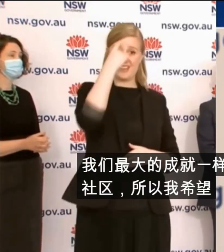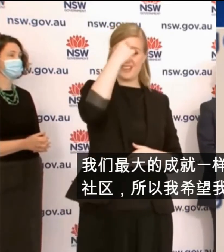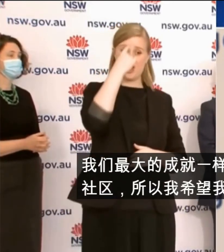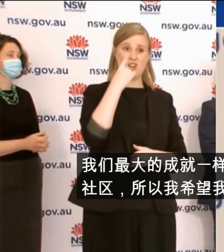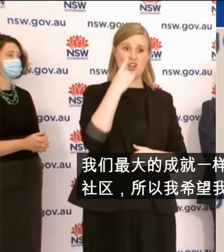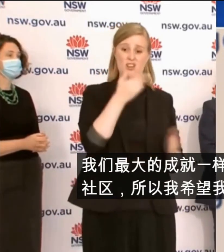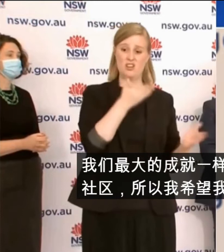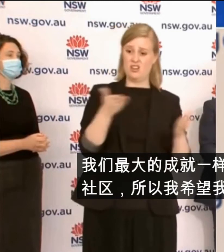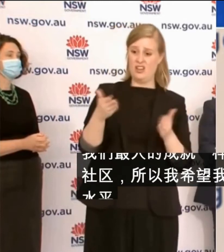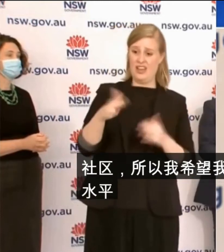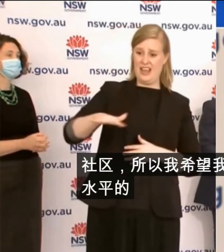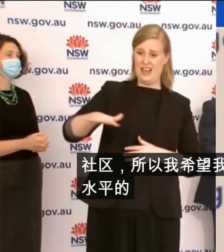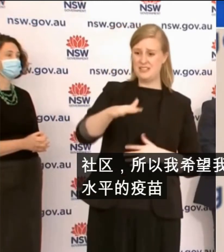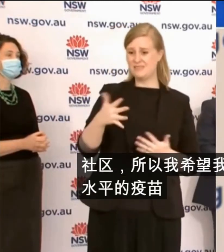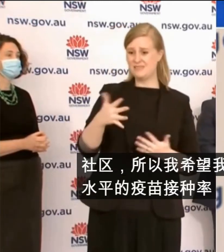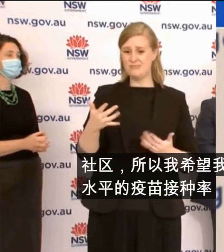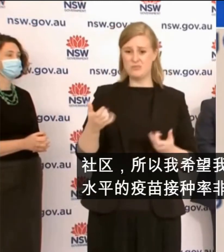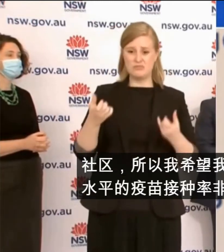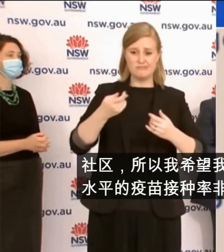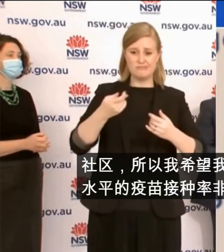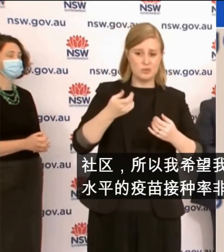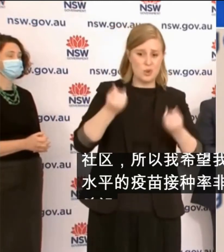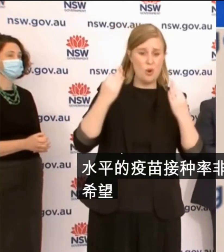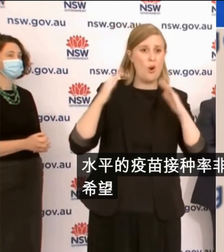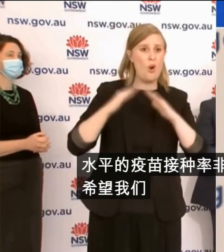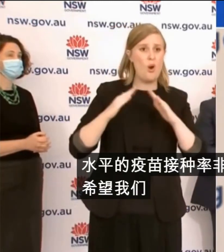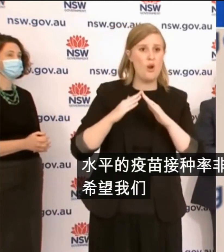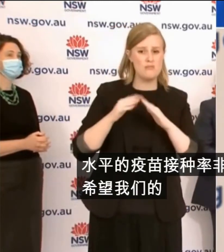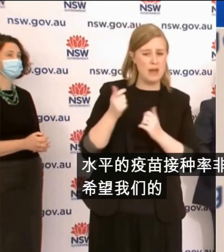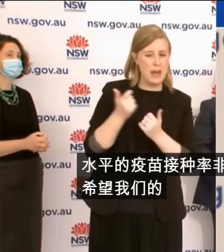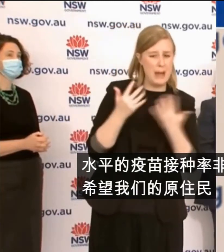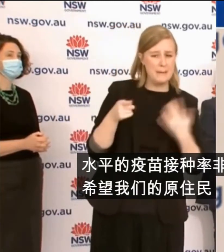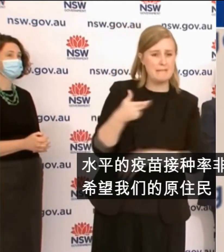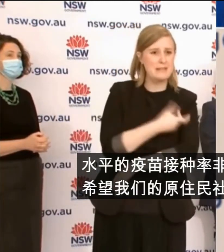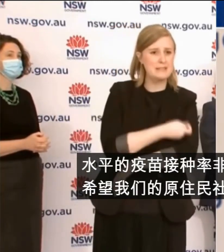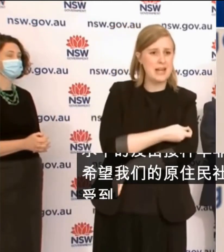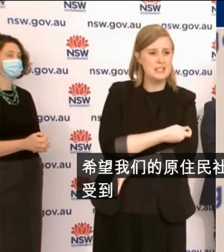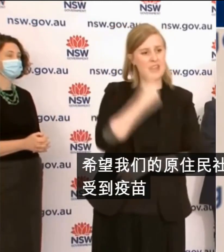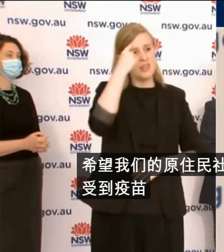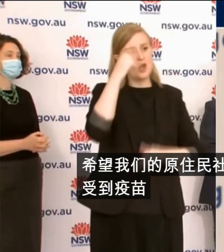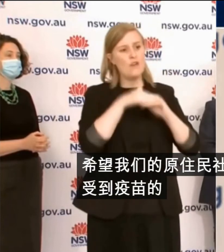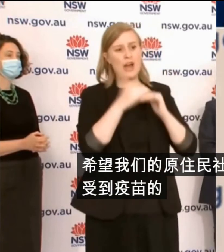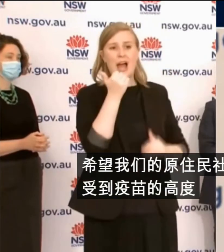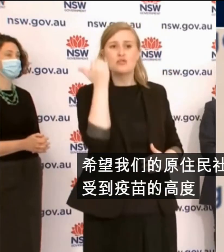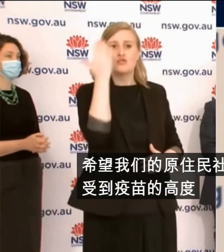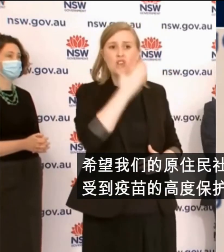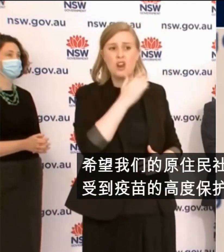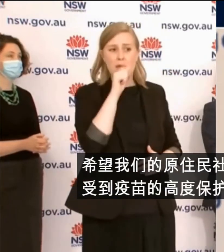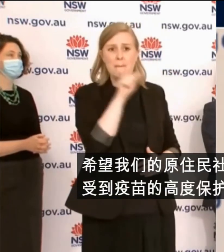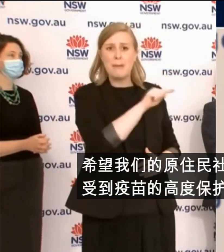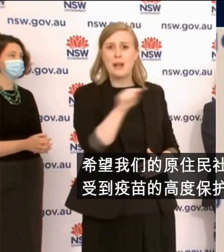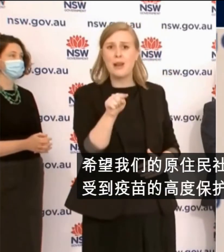communities. So I want our homelessness level vaccination rates really high. I want our Aboriginal communities to be highly protected by